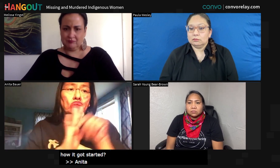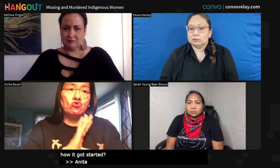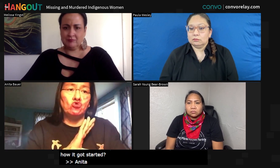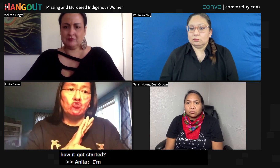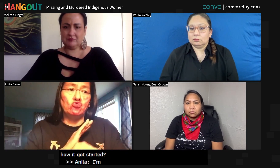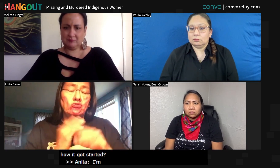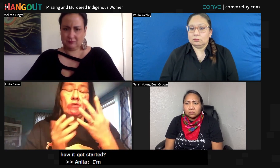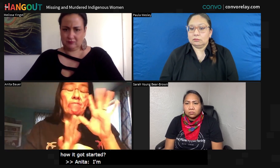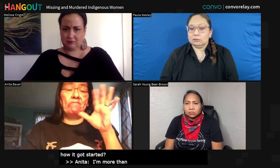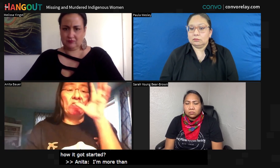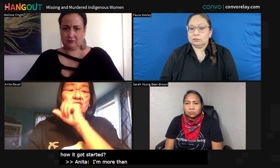MWIW is